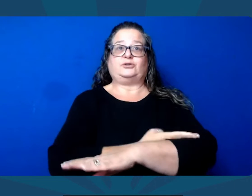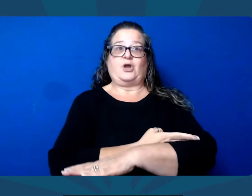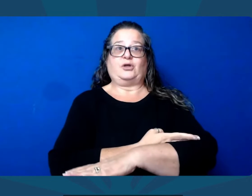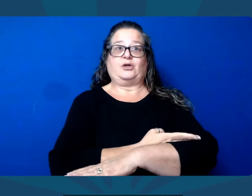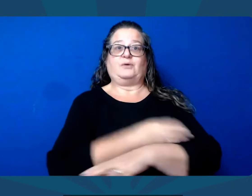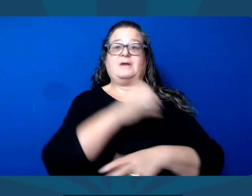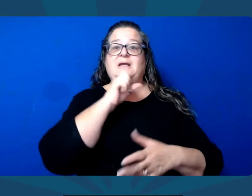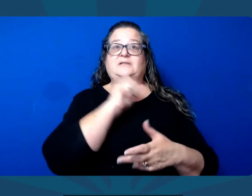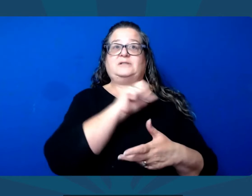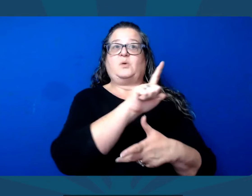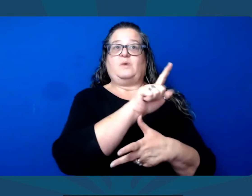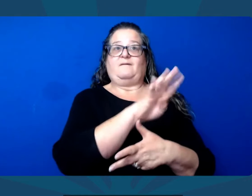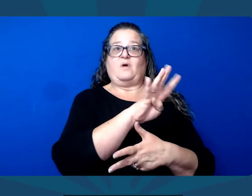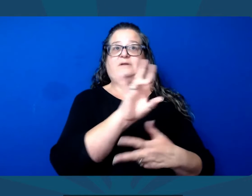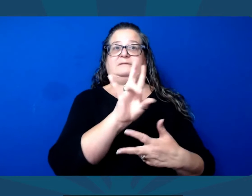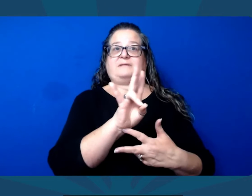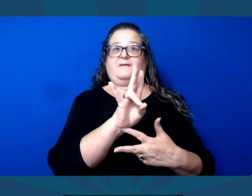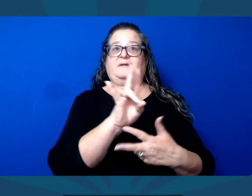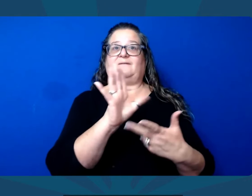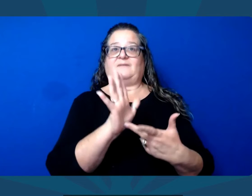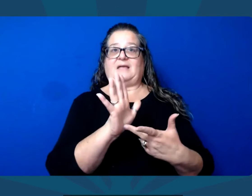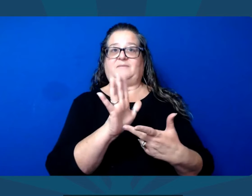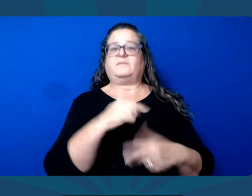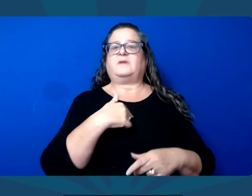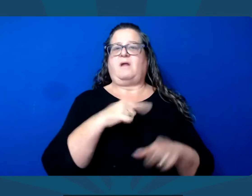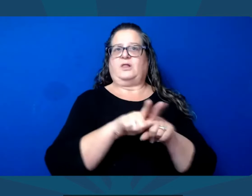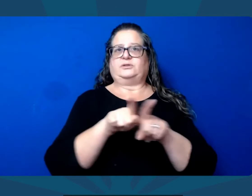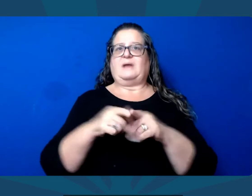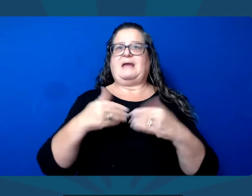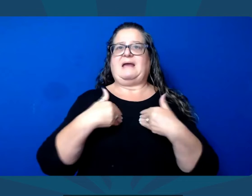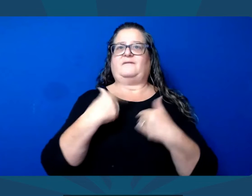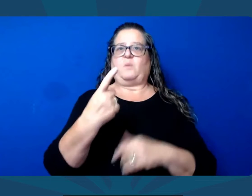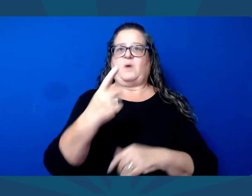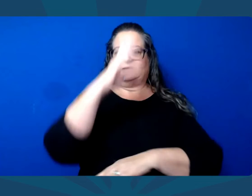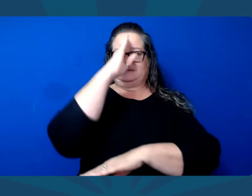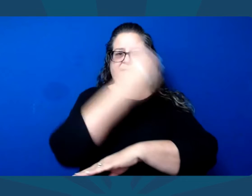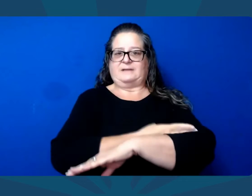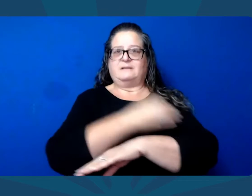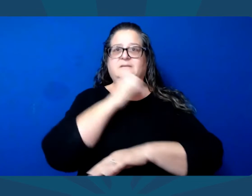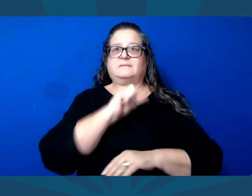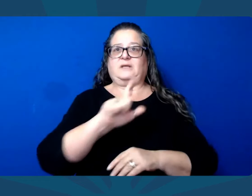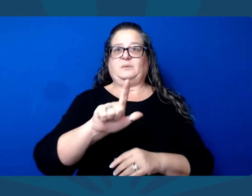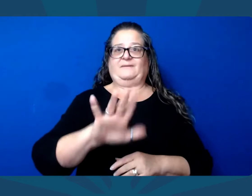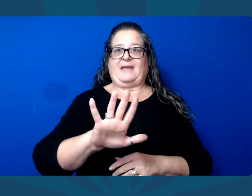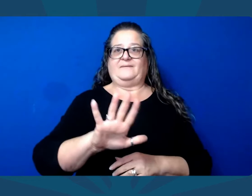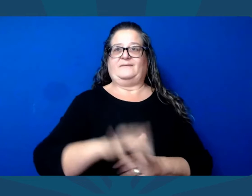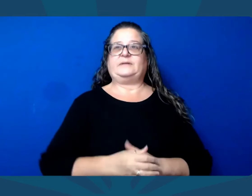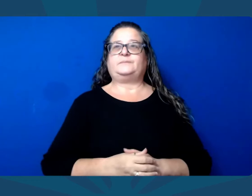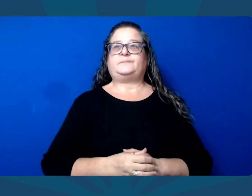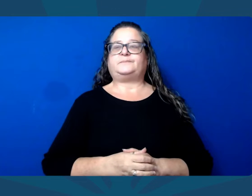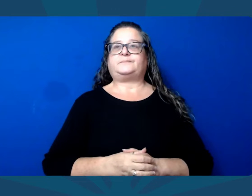I have 3 daughters that are 24, 7, and 5. I also have 1 son that